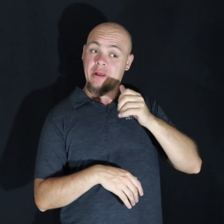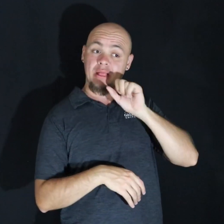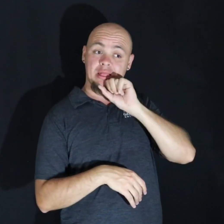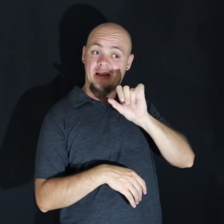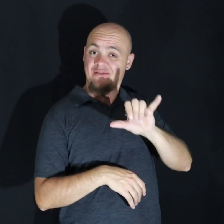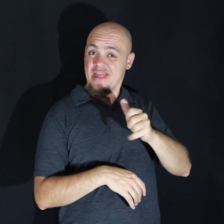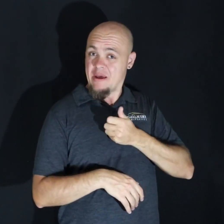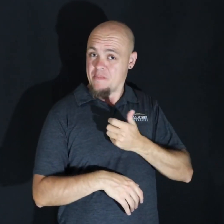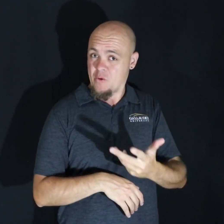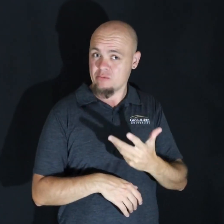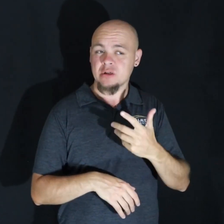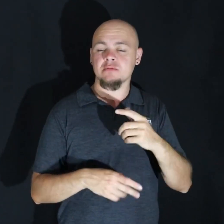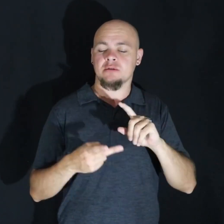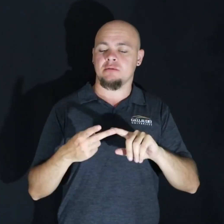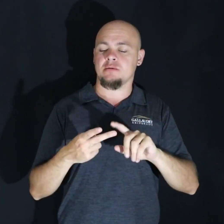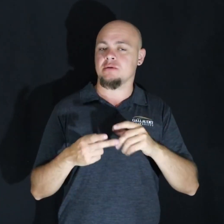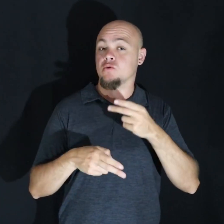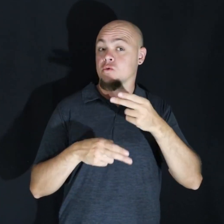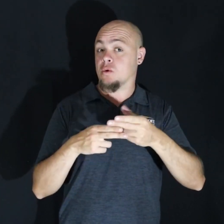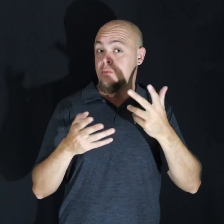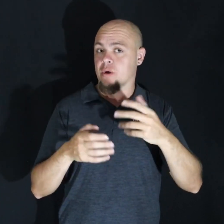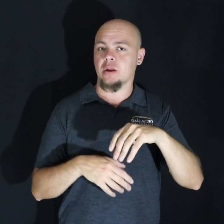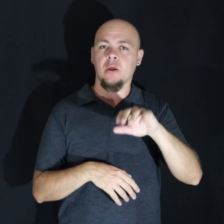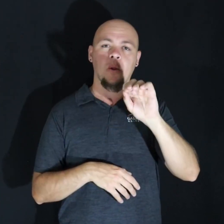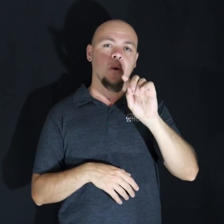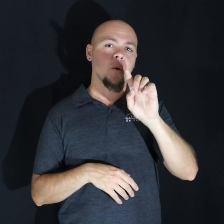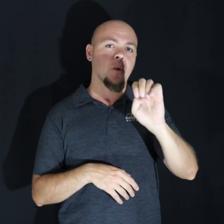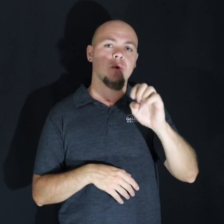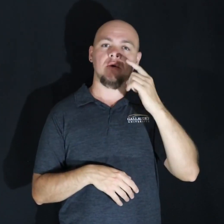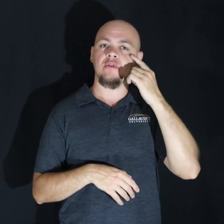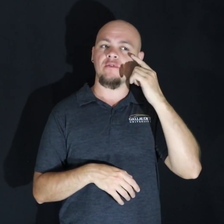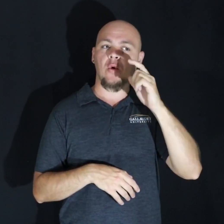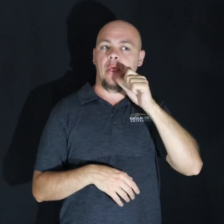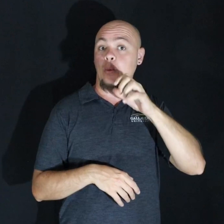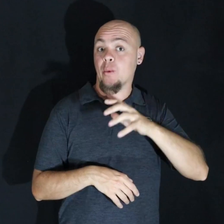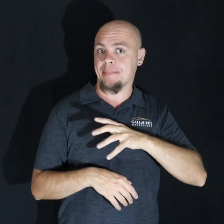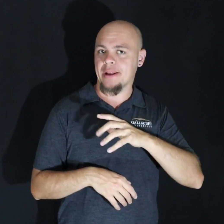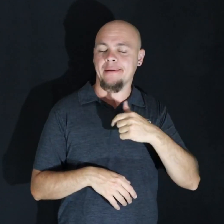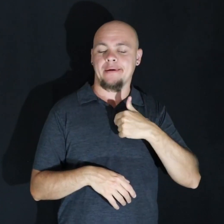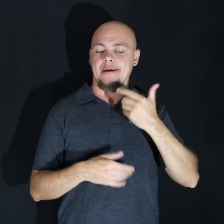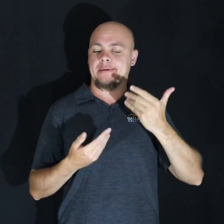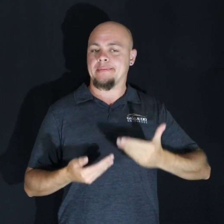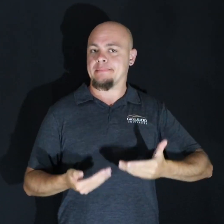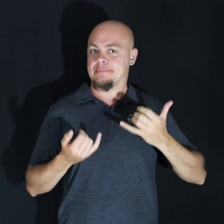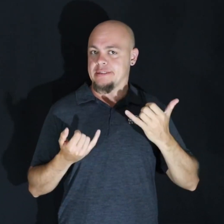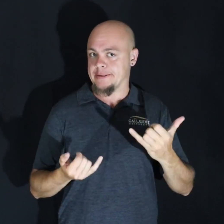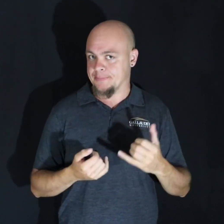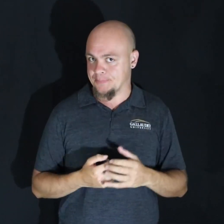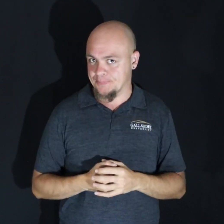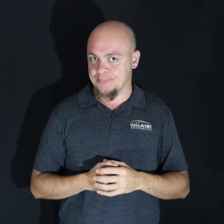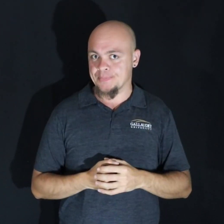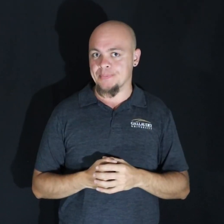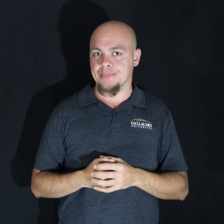poem. So this one is called Ode to the Woman I Am Today.